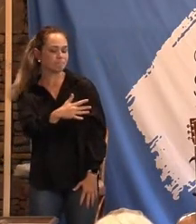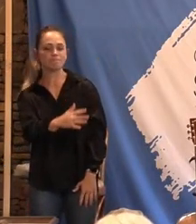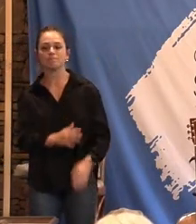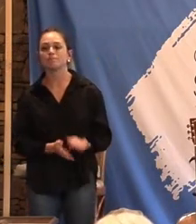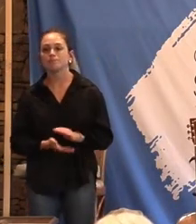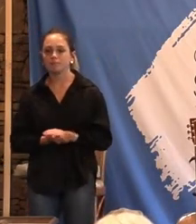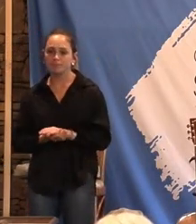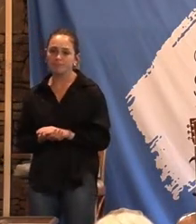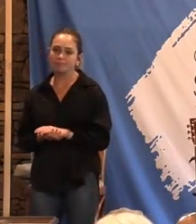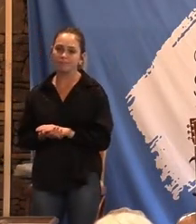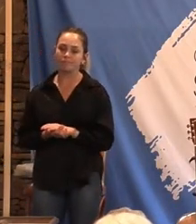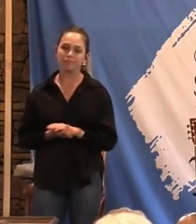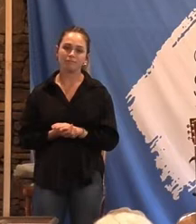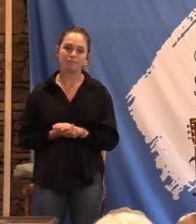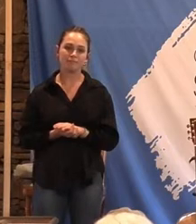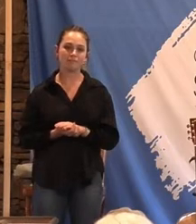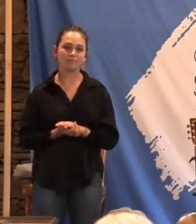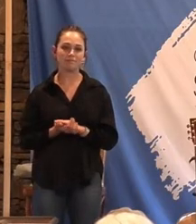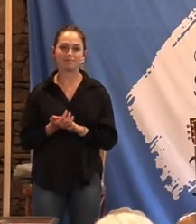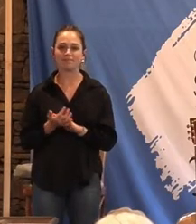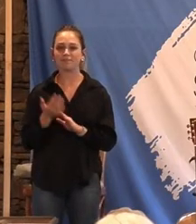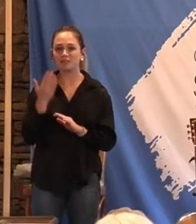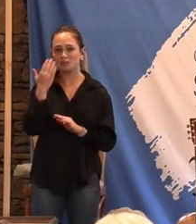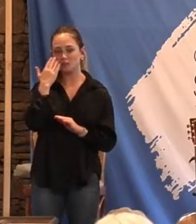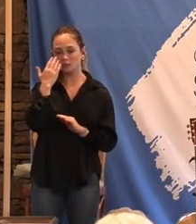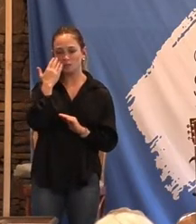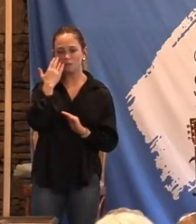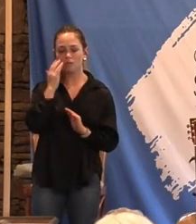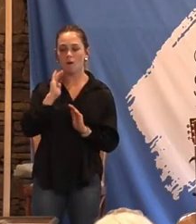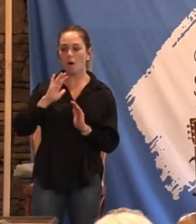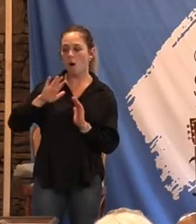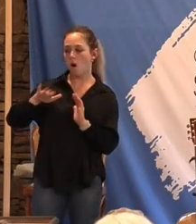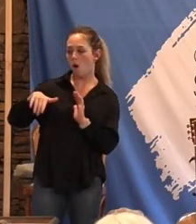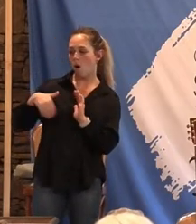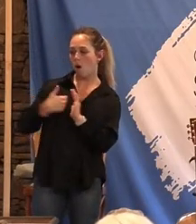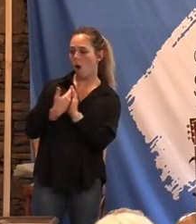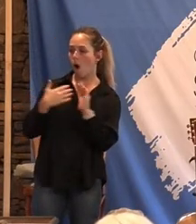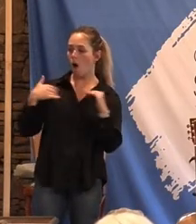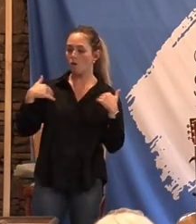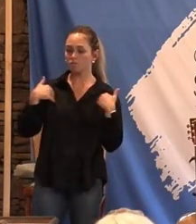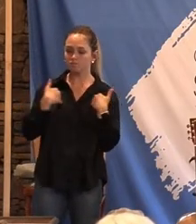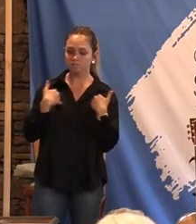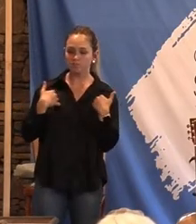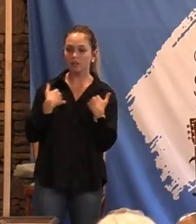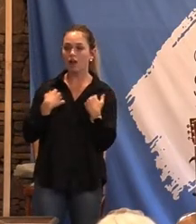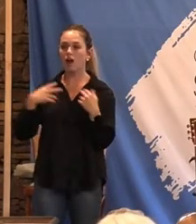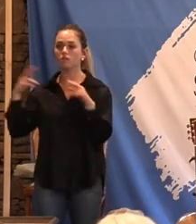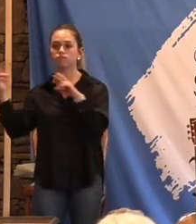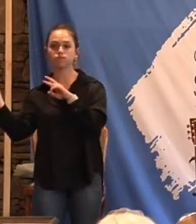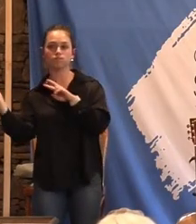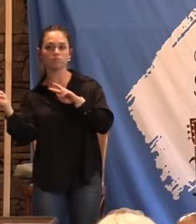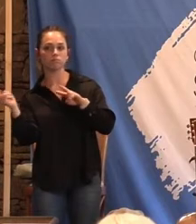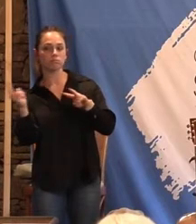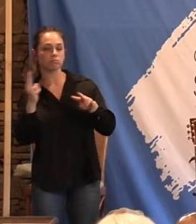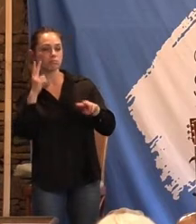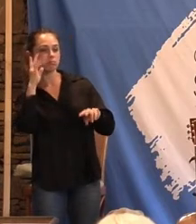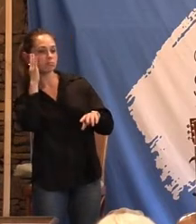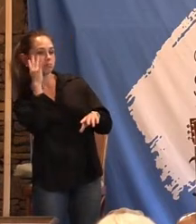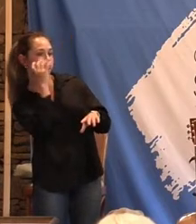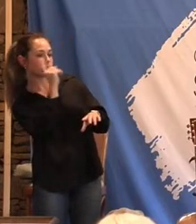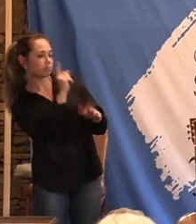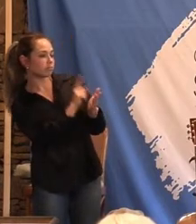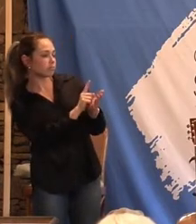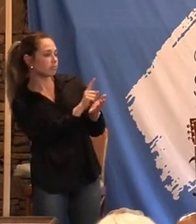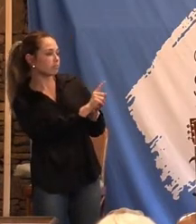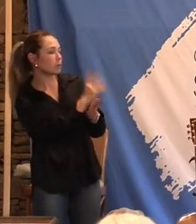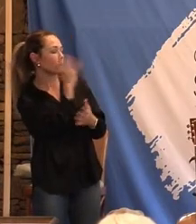And he just knew that all the animals were so in love with his beautiful coat